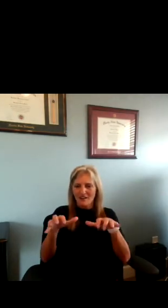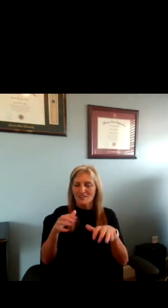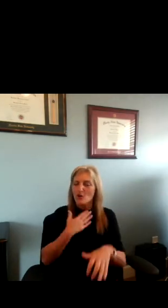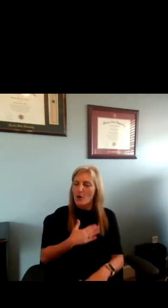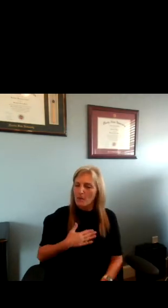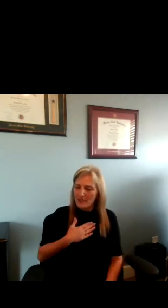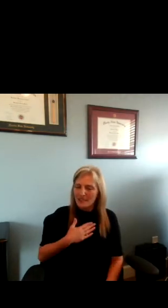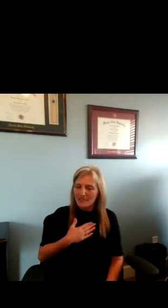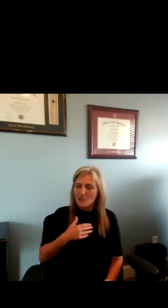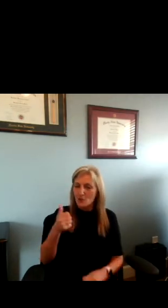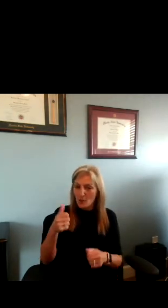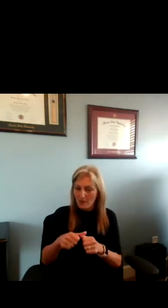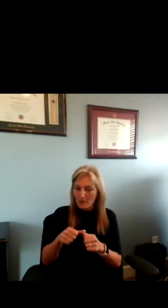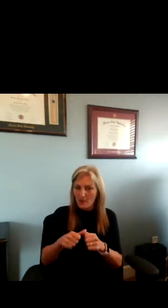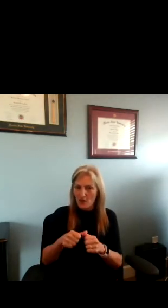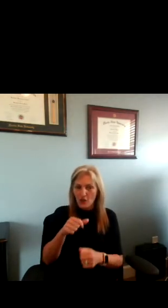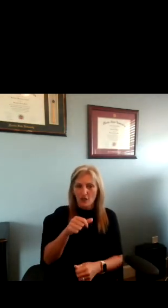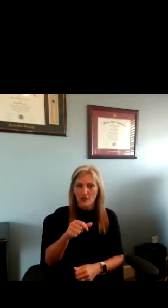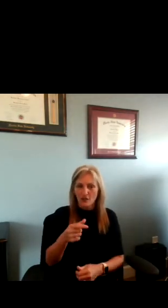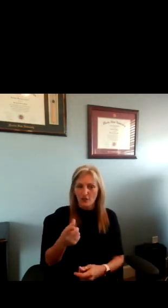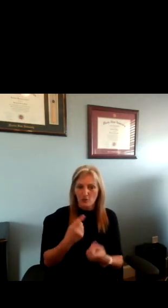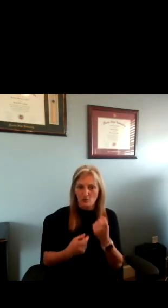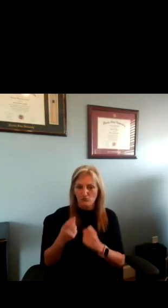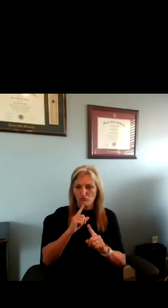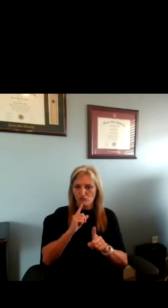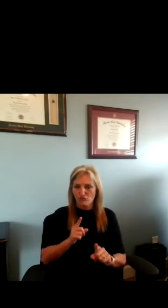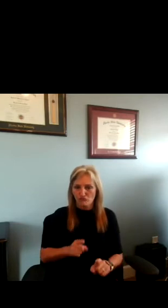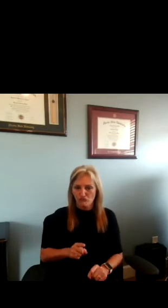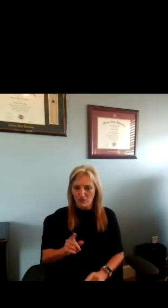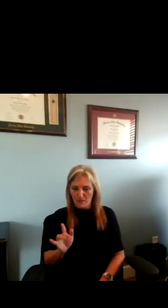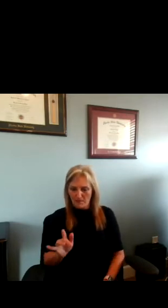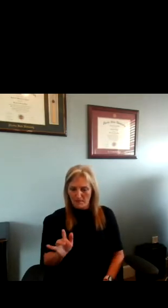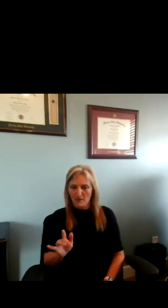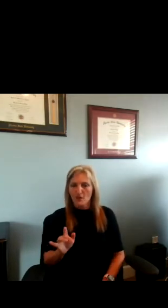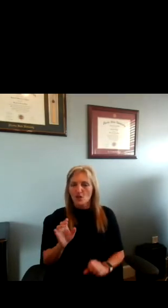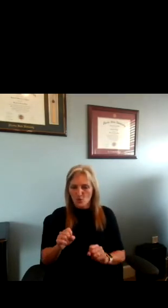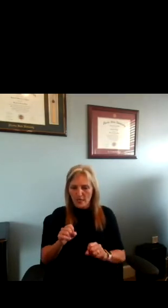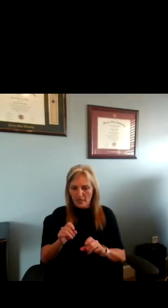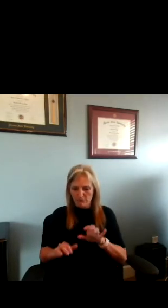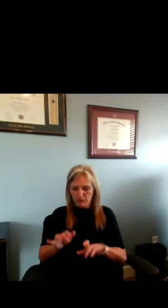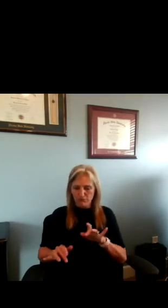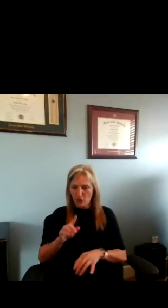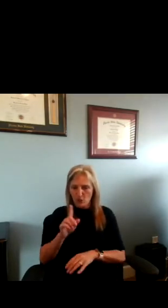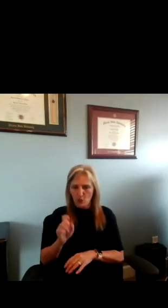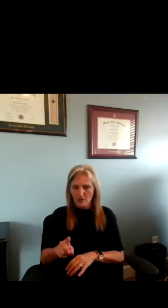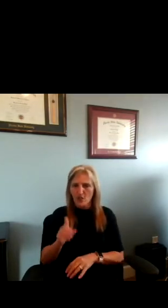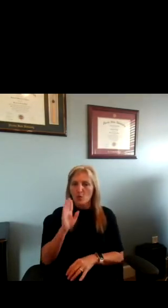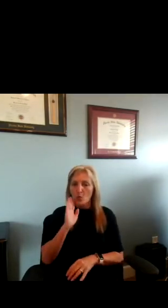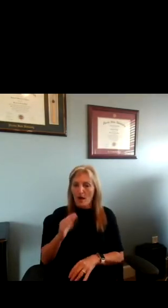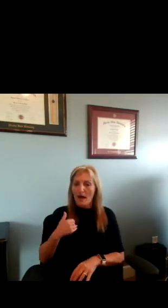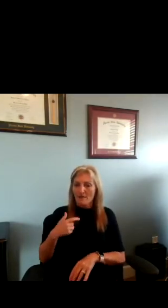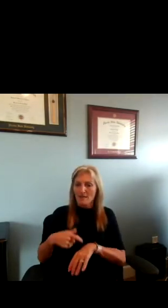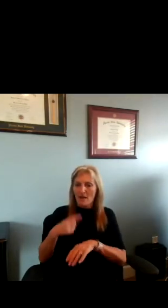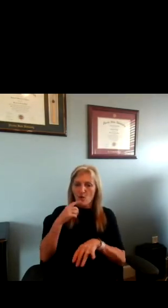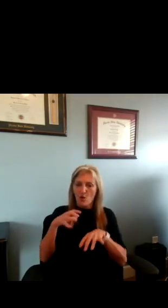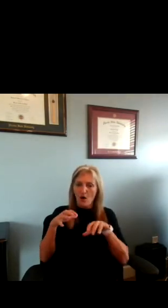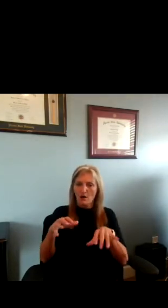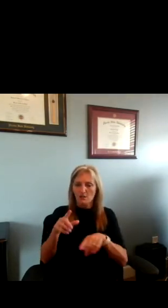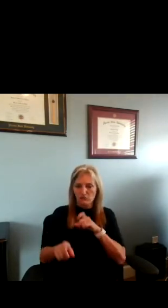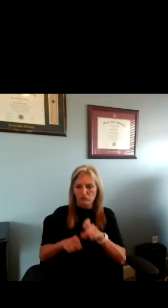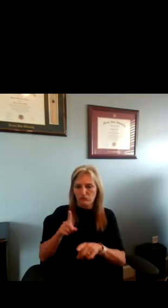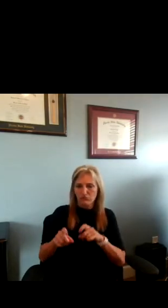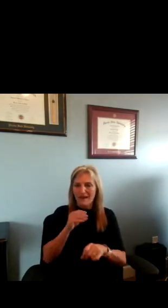do remember that Q&A button, put your questions in there. There is going to be time for audience questions and